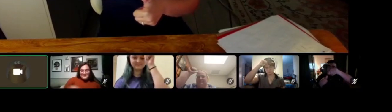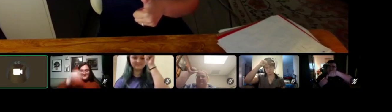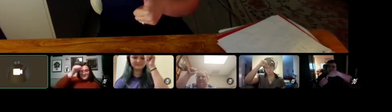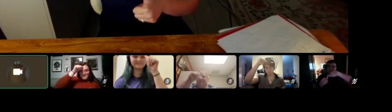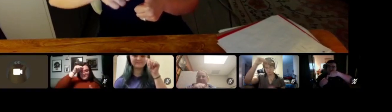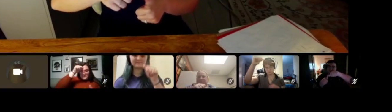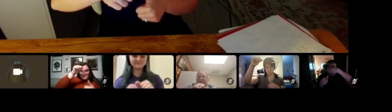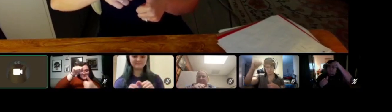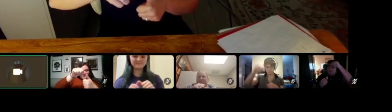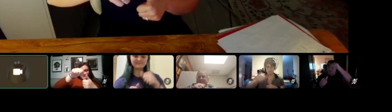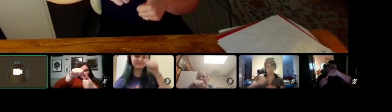you. Remember.